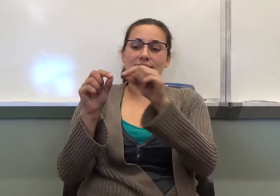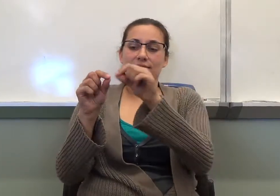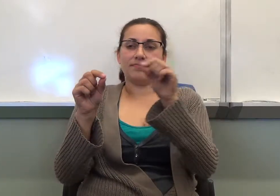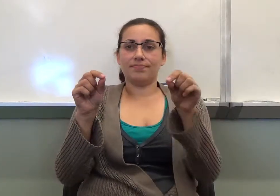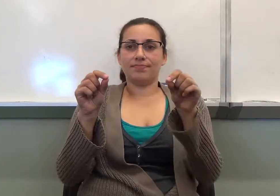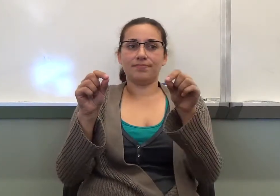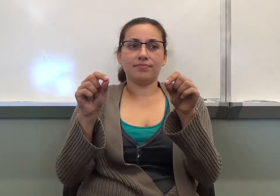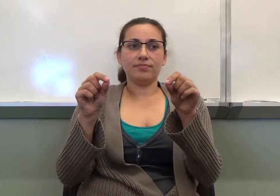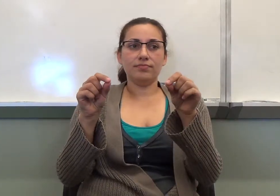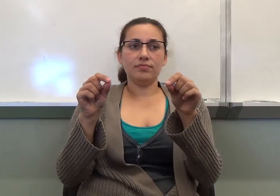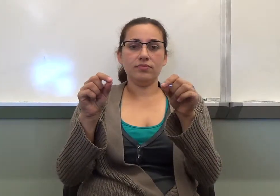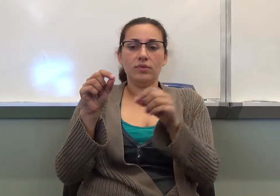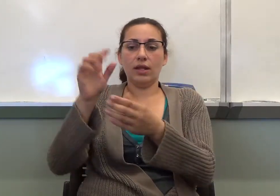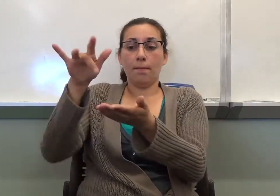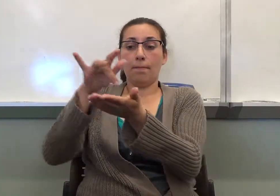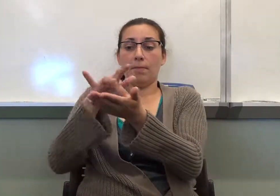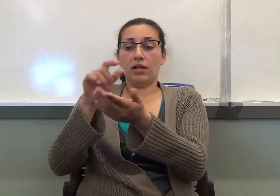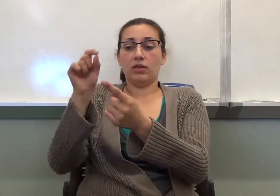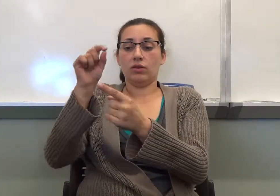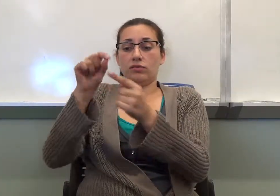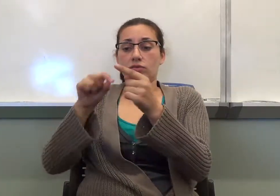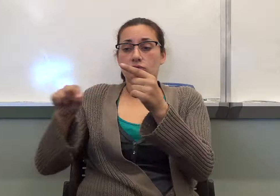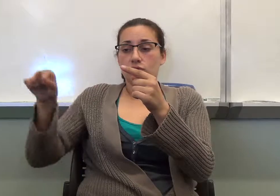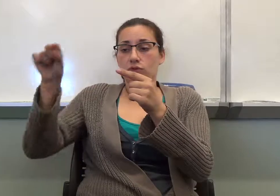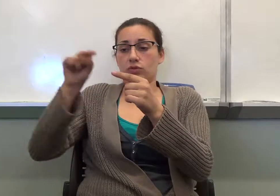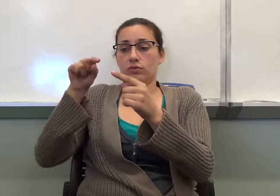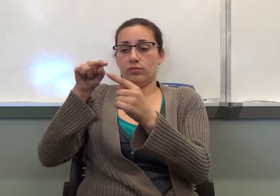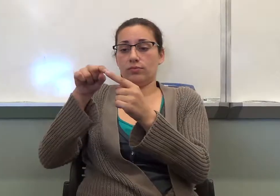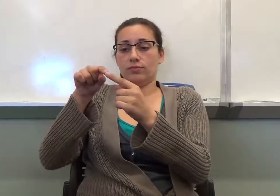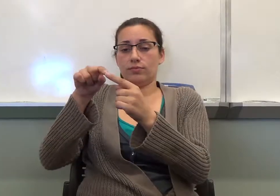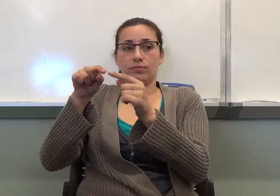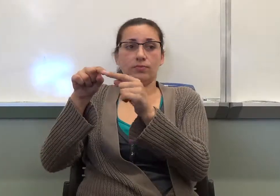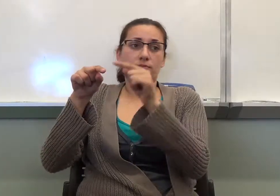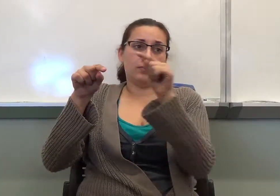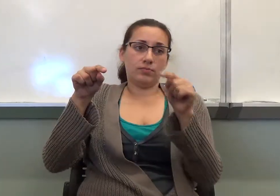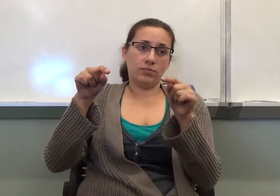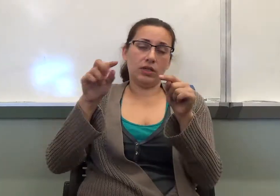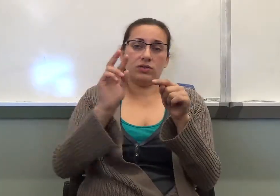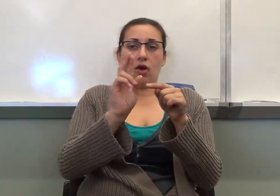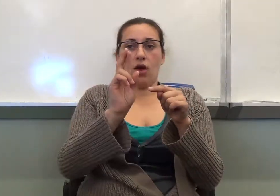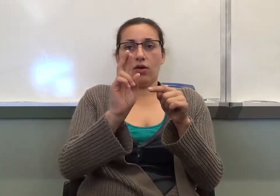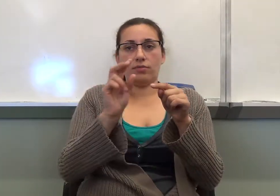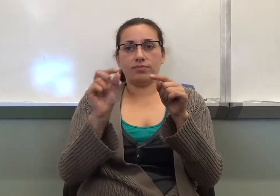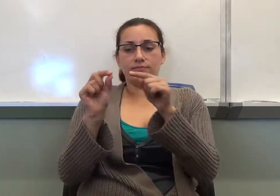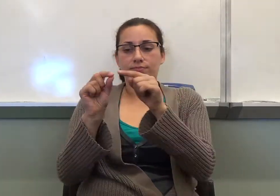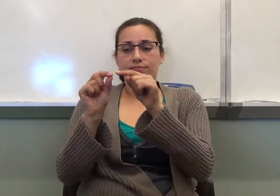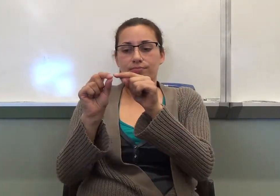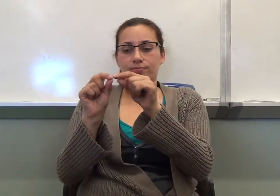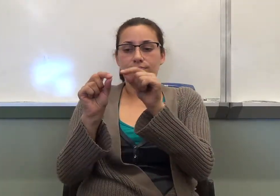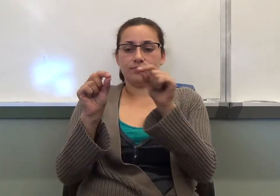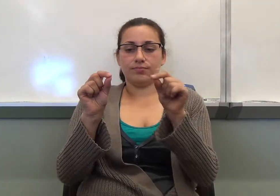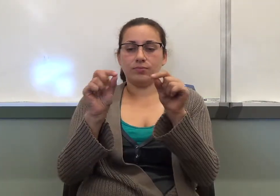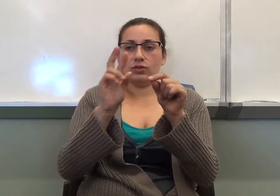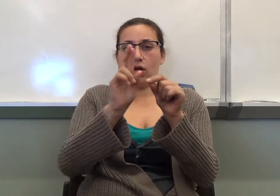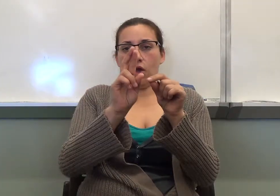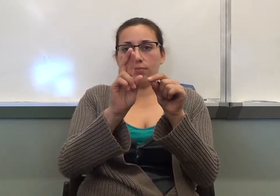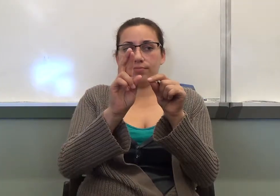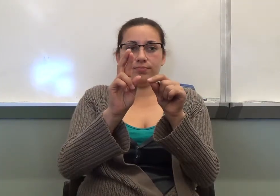edge of the circle is a radius. So that's a radius right there, that's r. If you go back over here, well, the whole thing